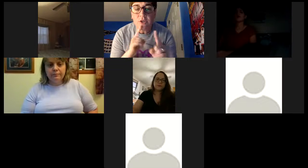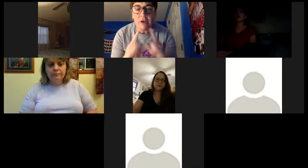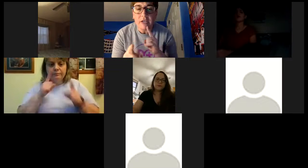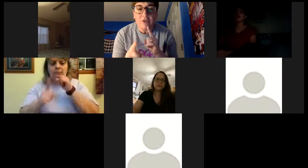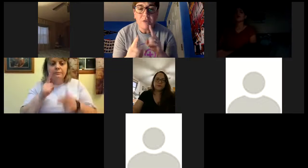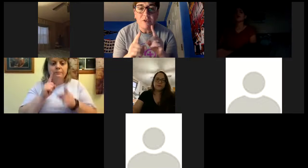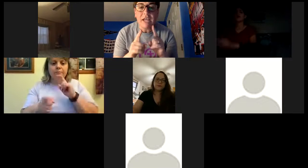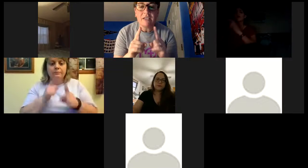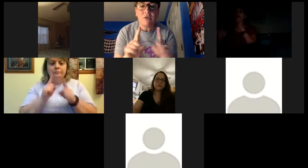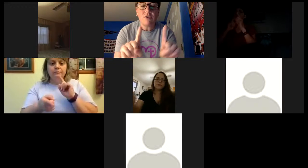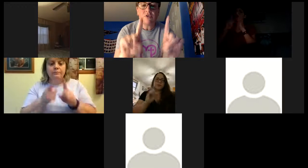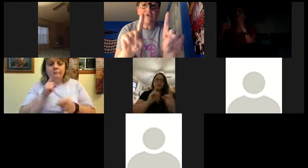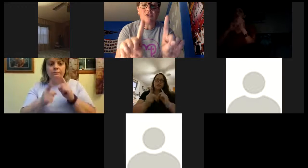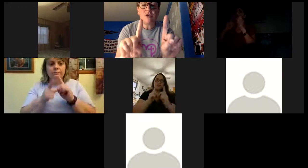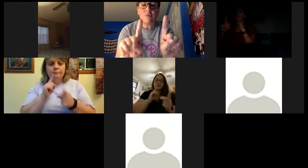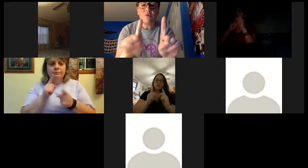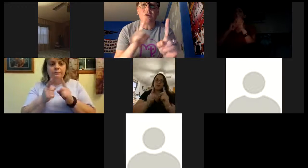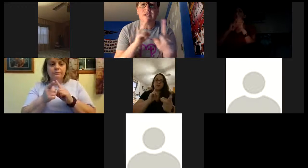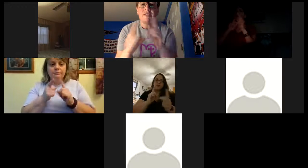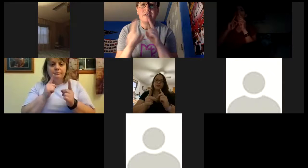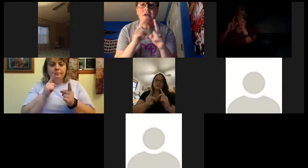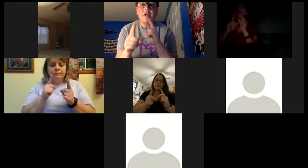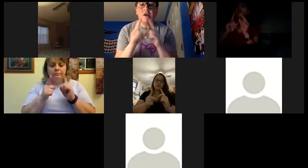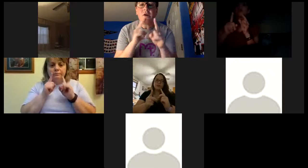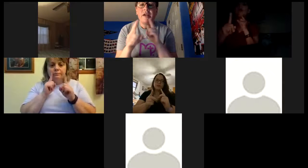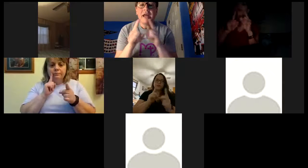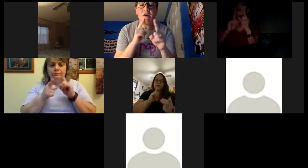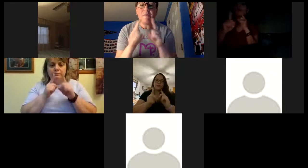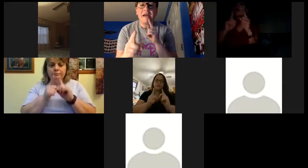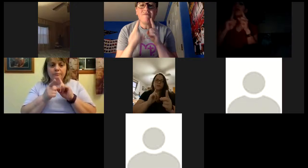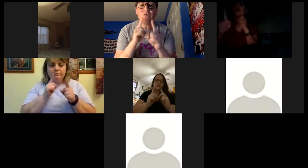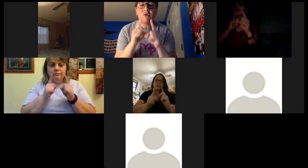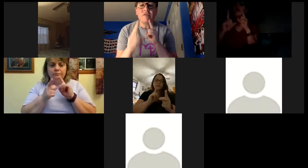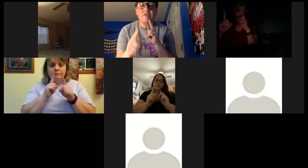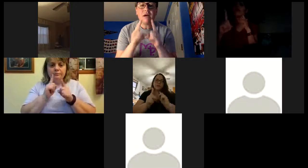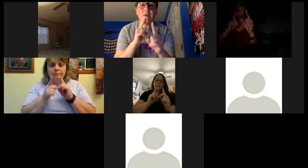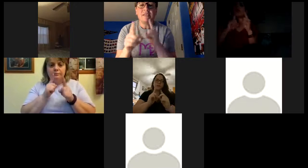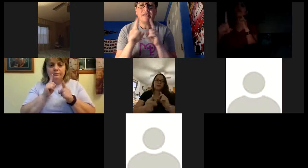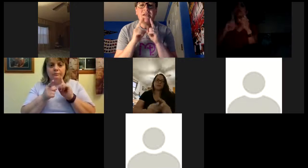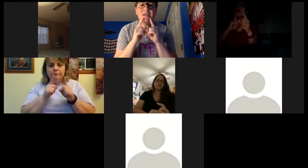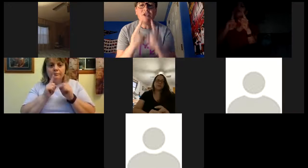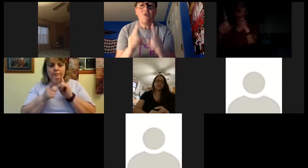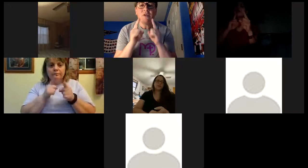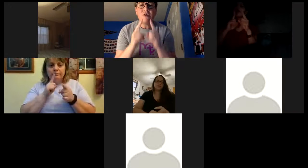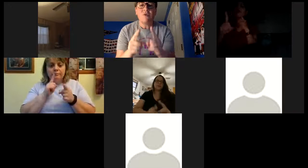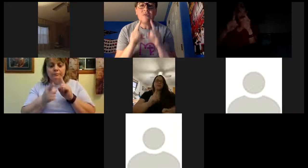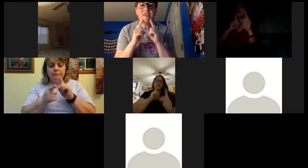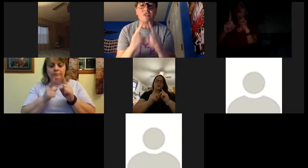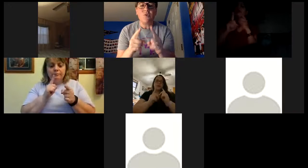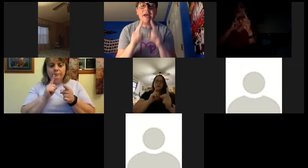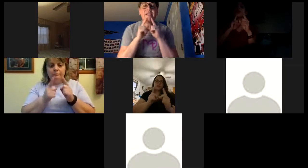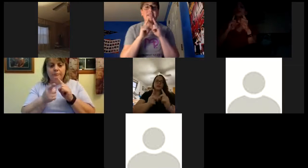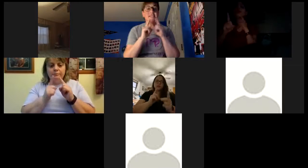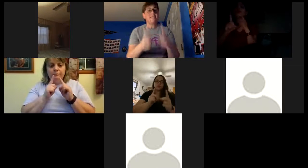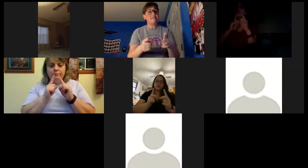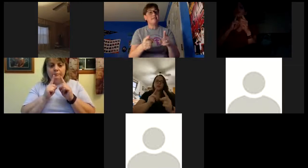you're communicating. So all you're doing is your number ones are going out back and forth, opposite. You don't want to go this